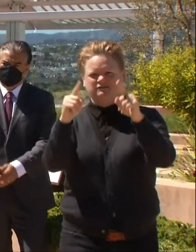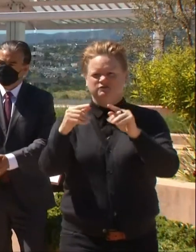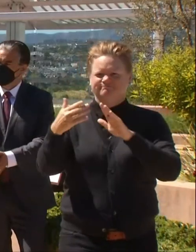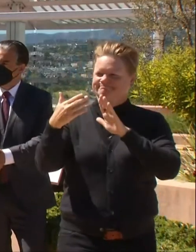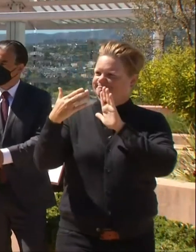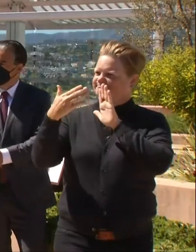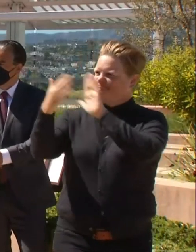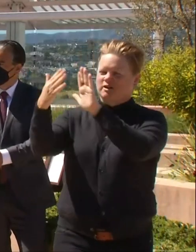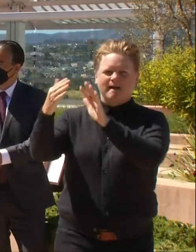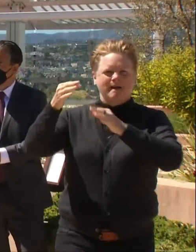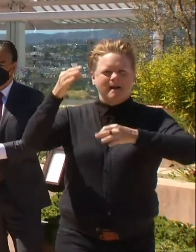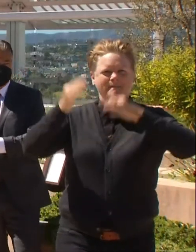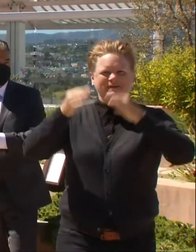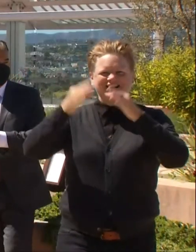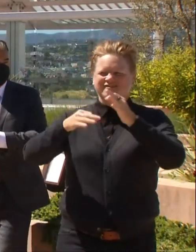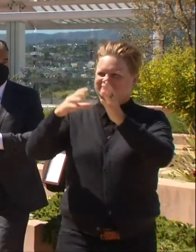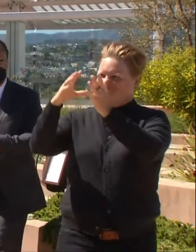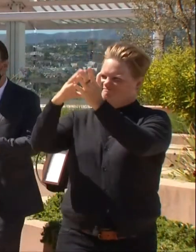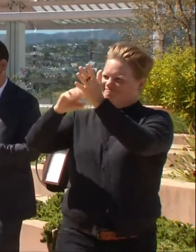that, Rob.